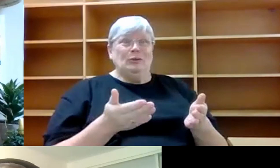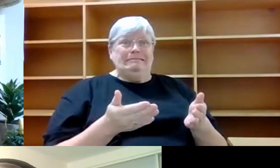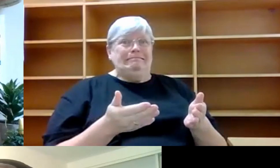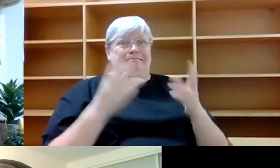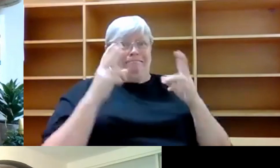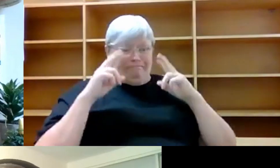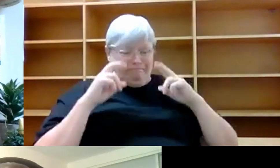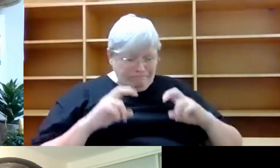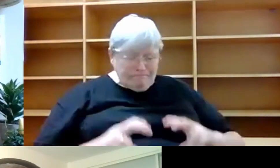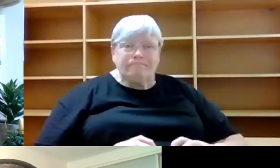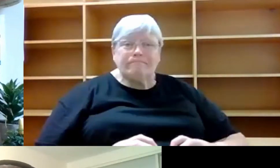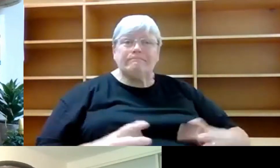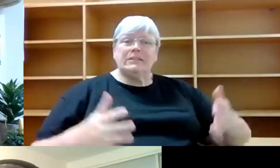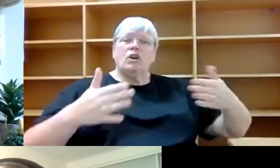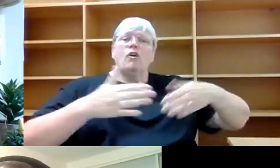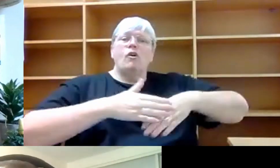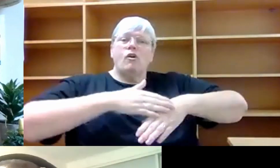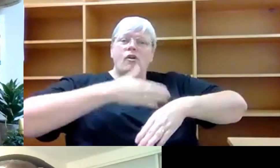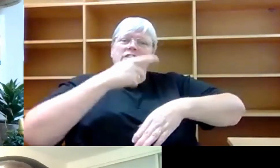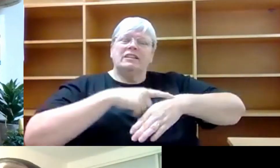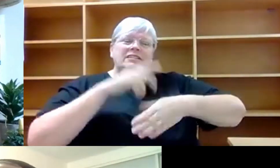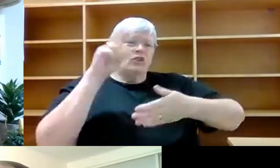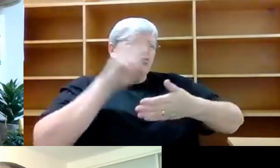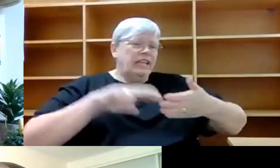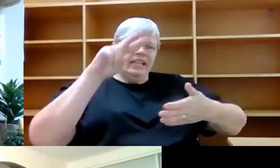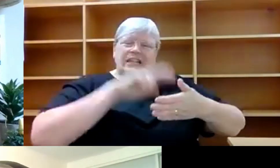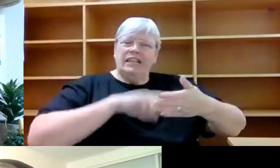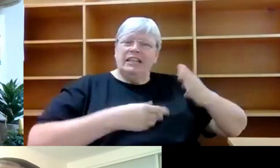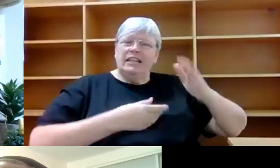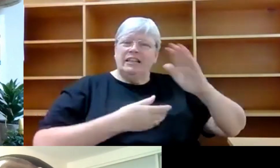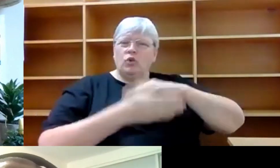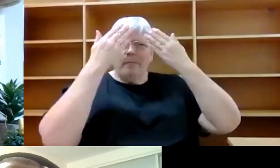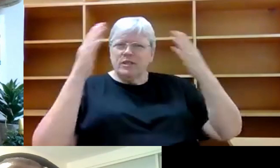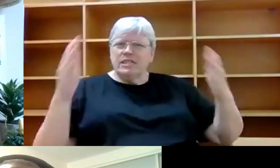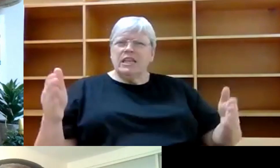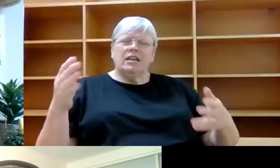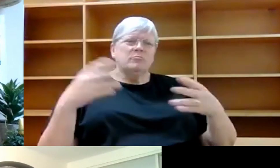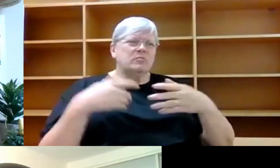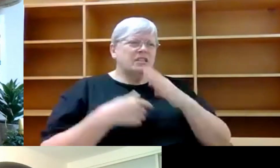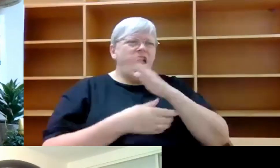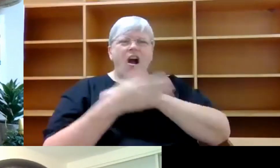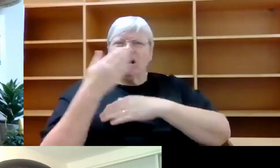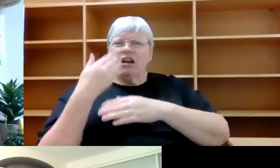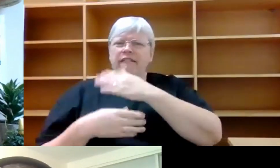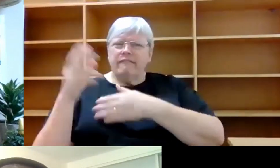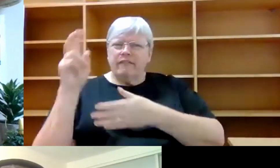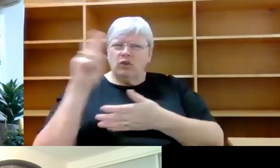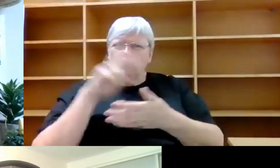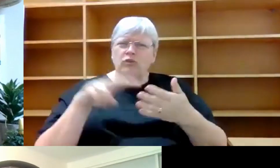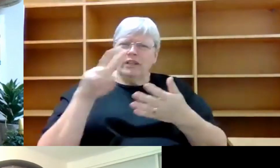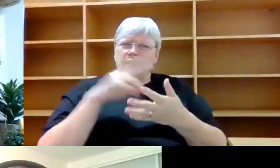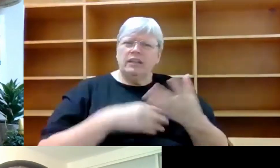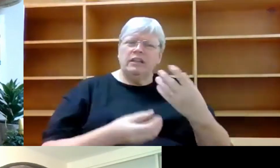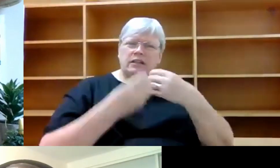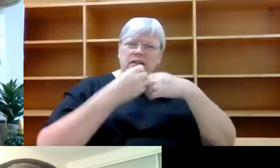So I spent, and not just about reading texts and going to museums and reading archives. A lot of that homework with Kane Warriors